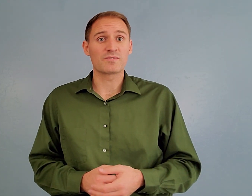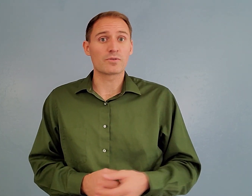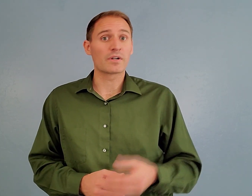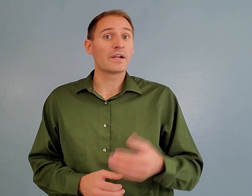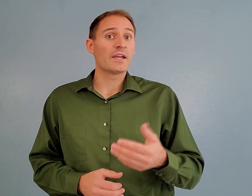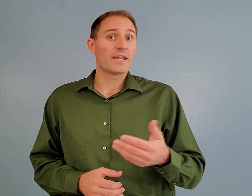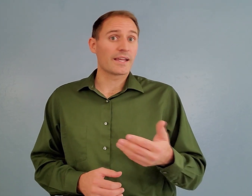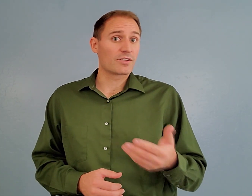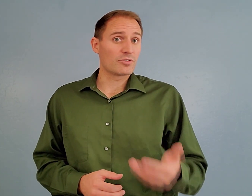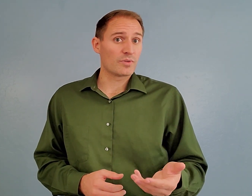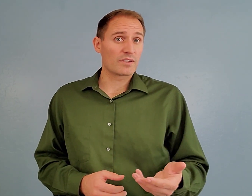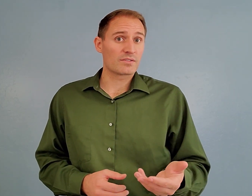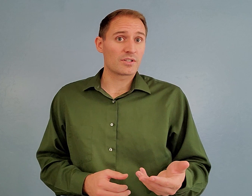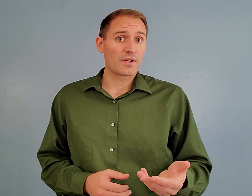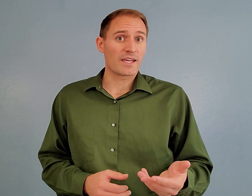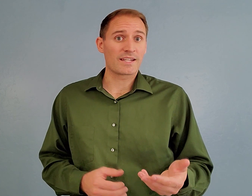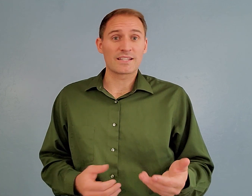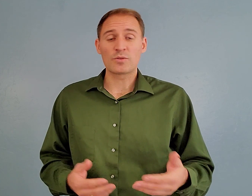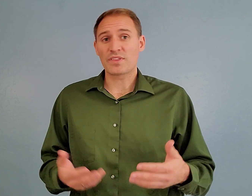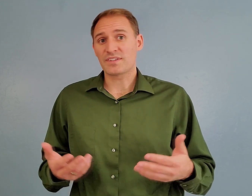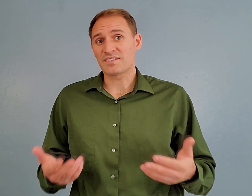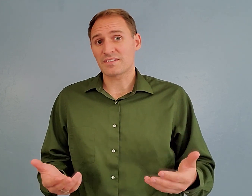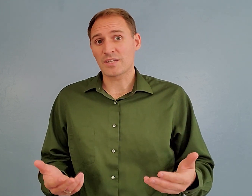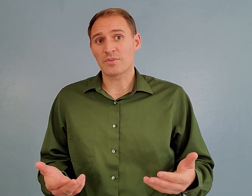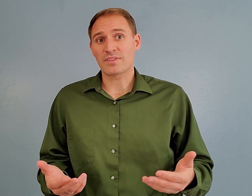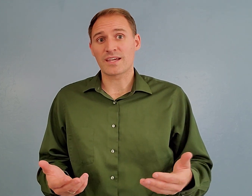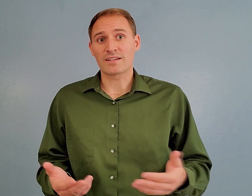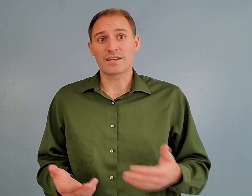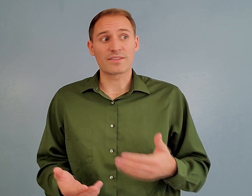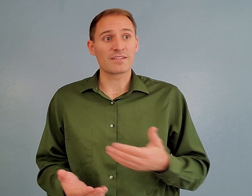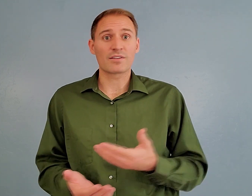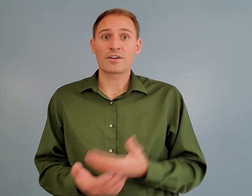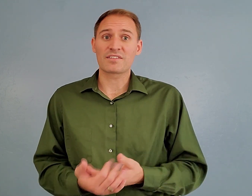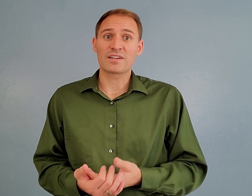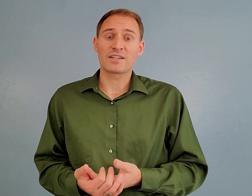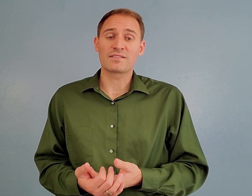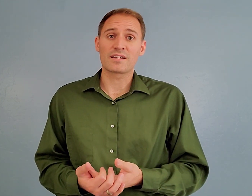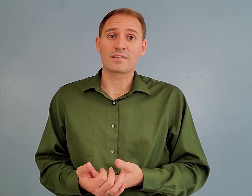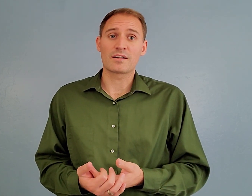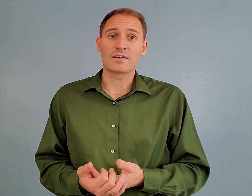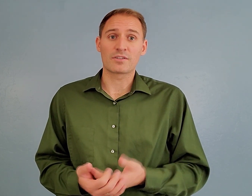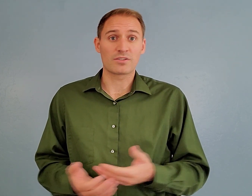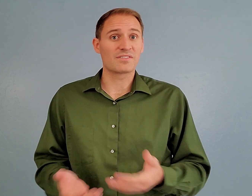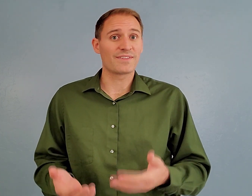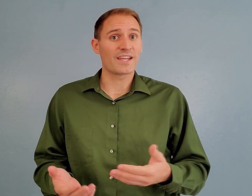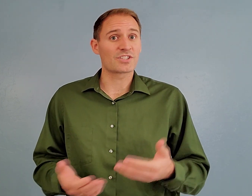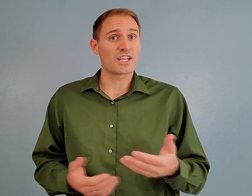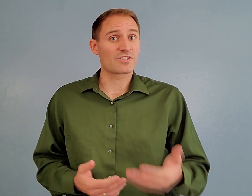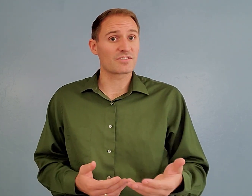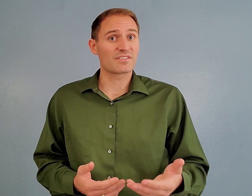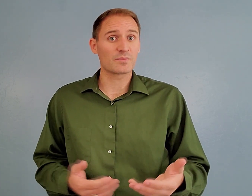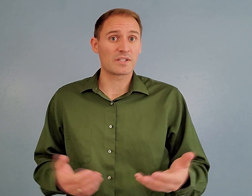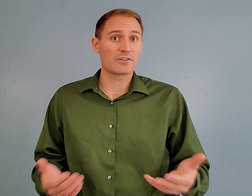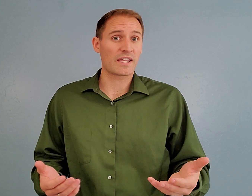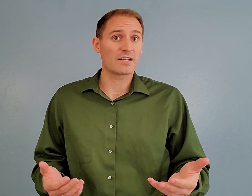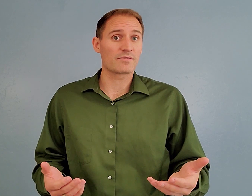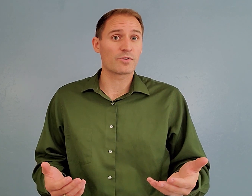for. And I do want to go ahead and lead with a disclaimer that these are signs that are used in the educational system here in